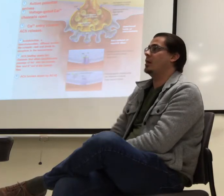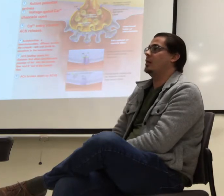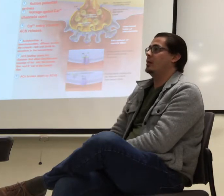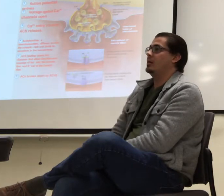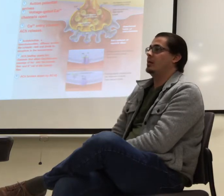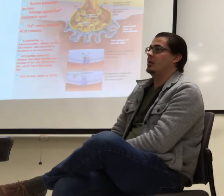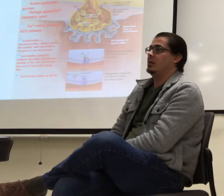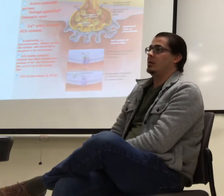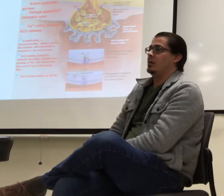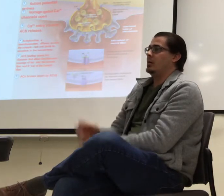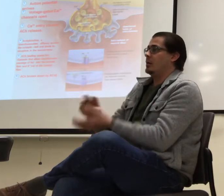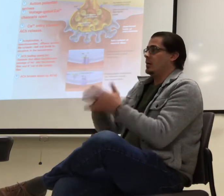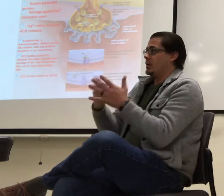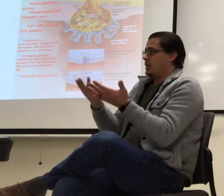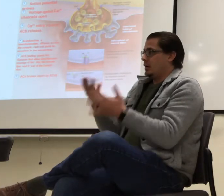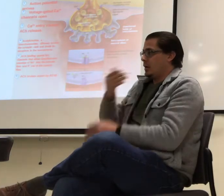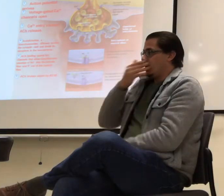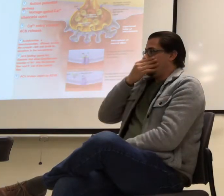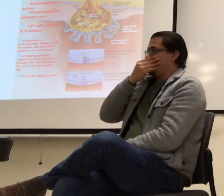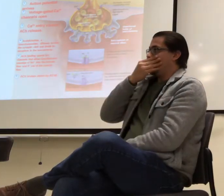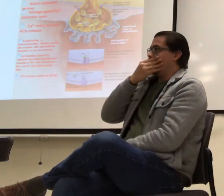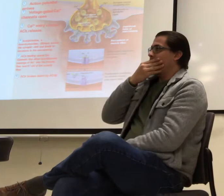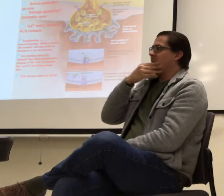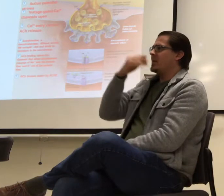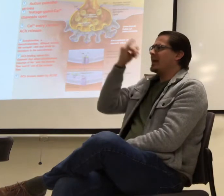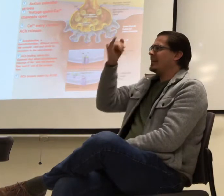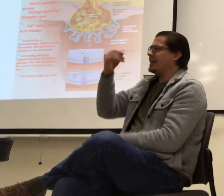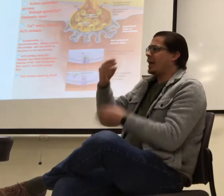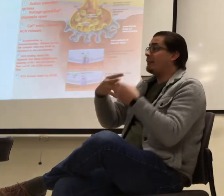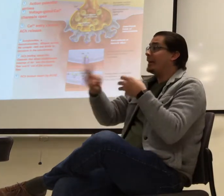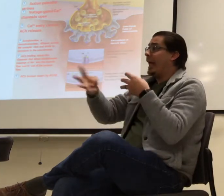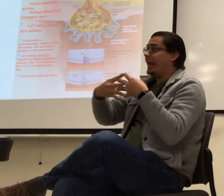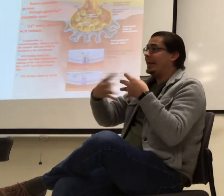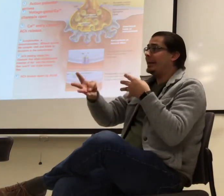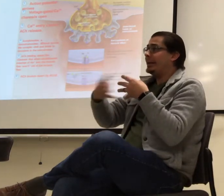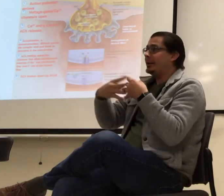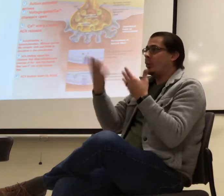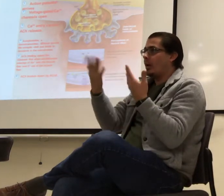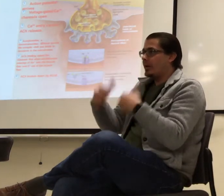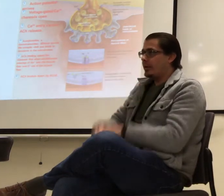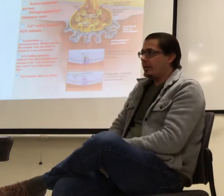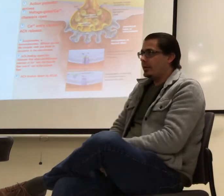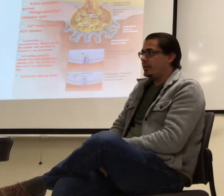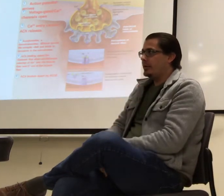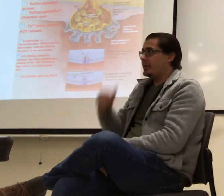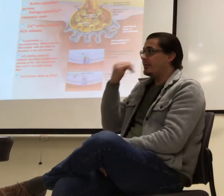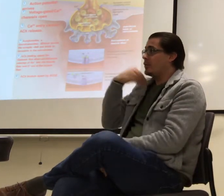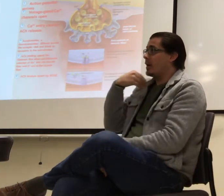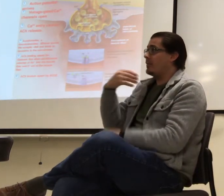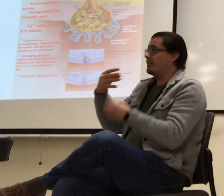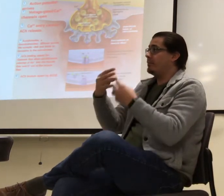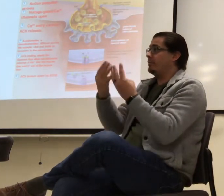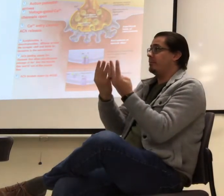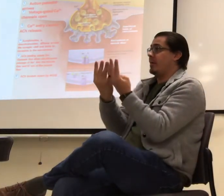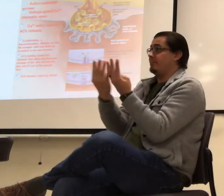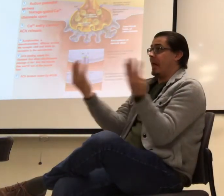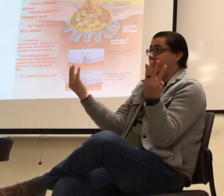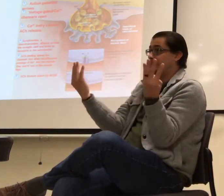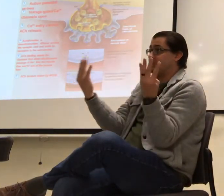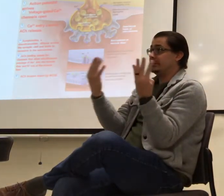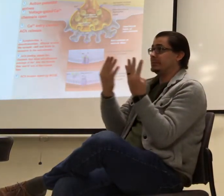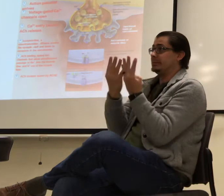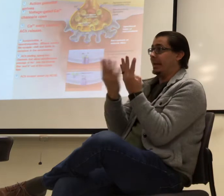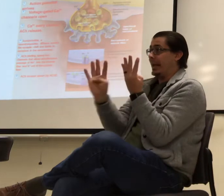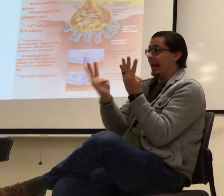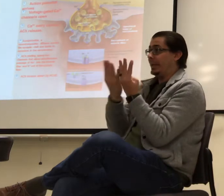channel. That means, well, what's the idea of a gate? A gate, like if you have a gate in a fence,